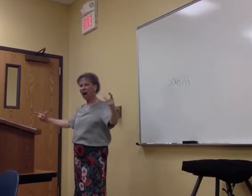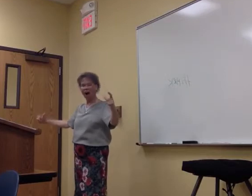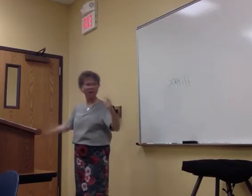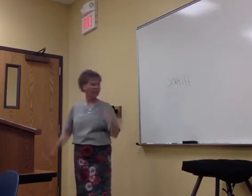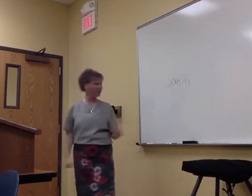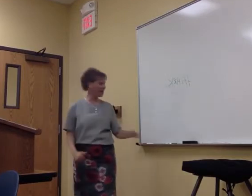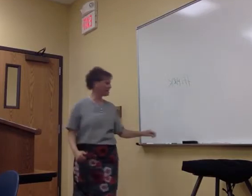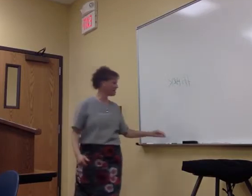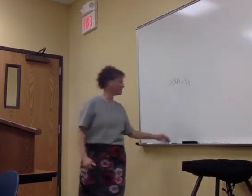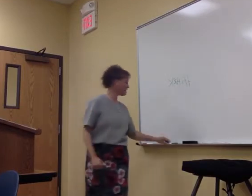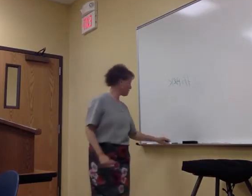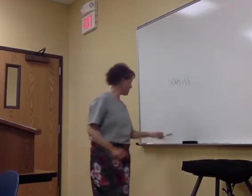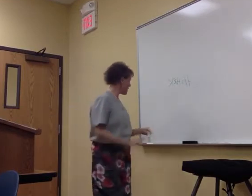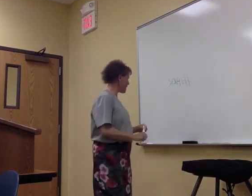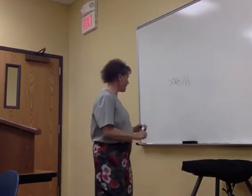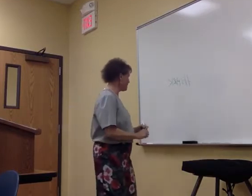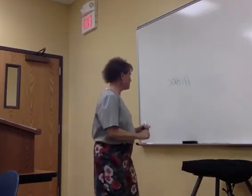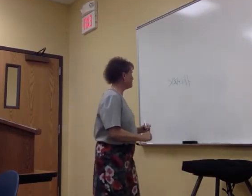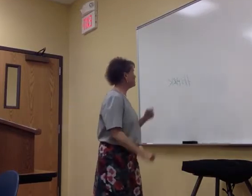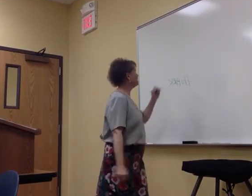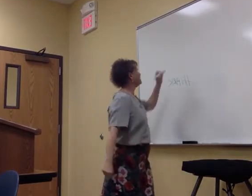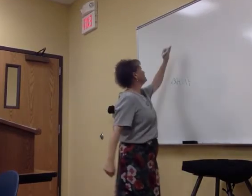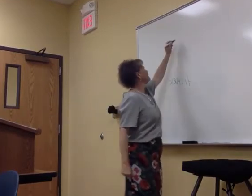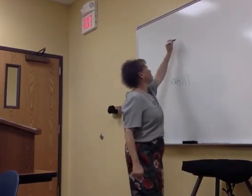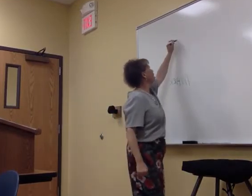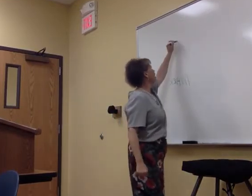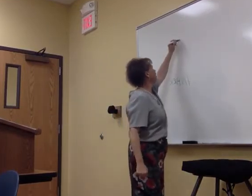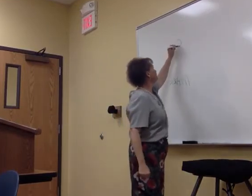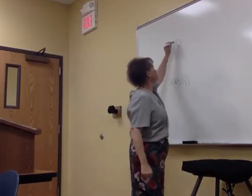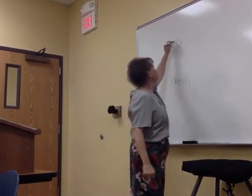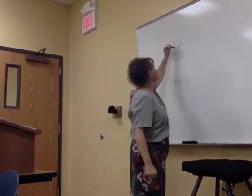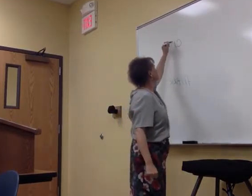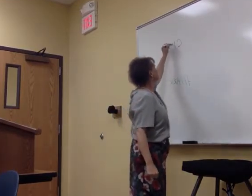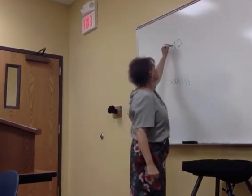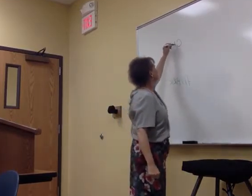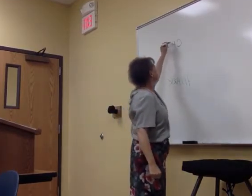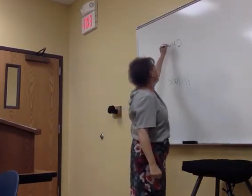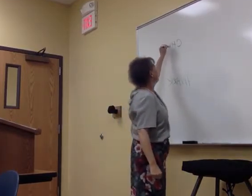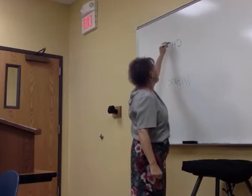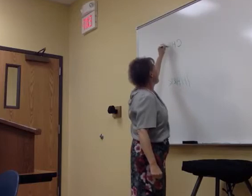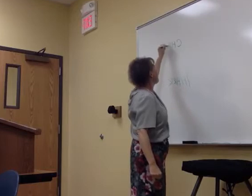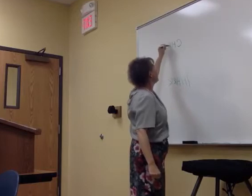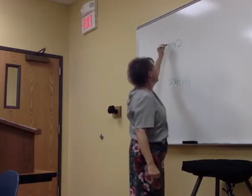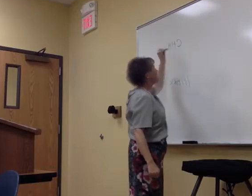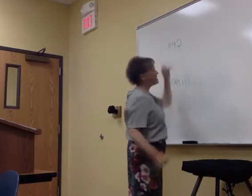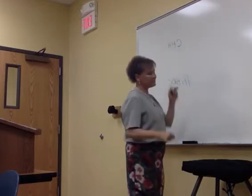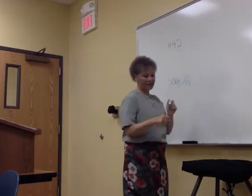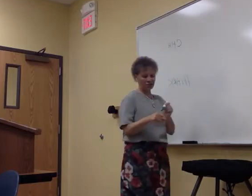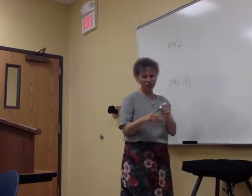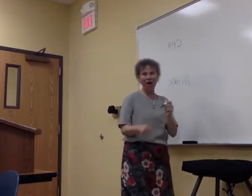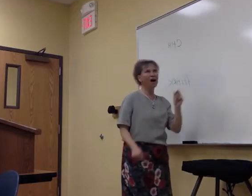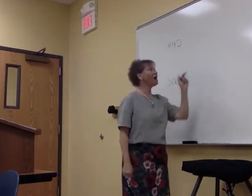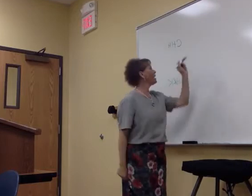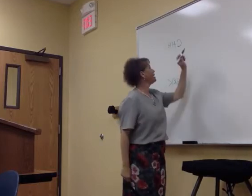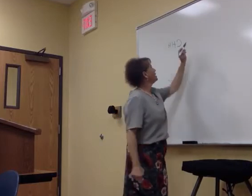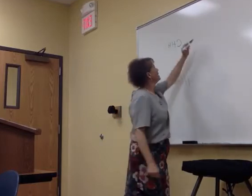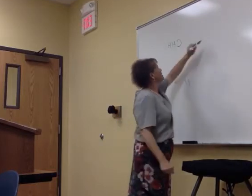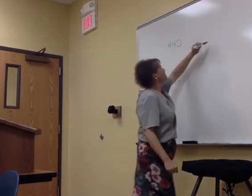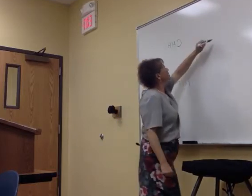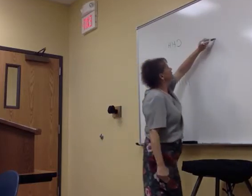chop, all right? Big, large, and the mouth has a chop.